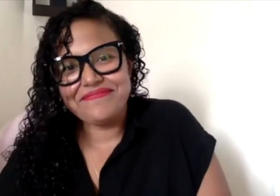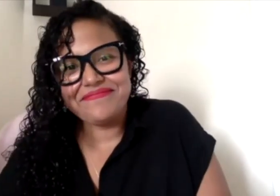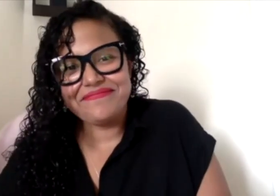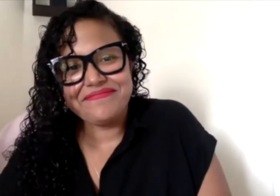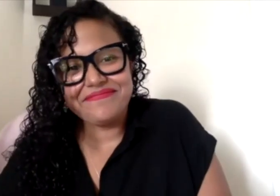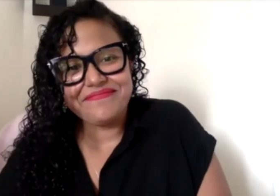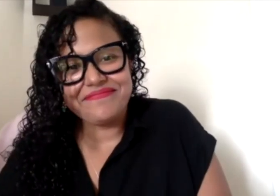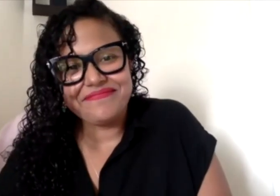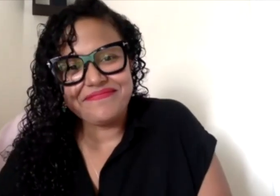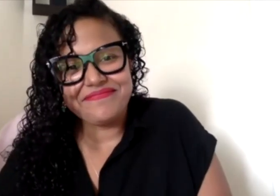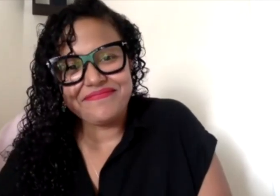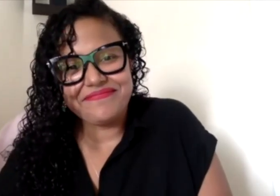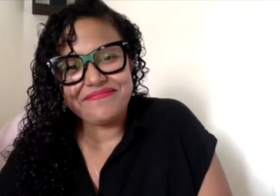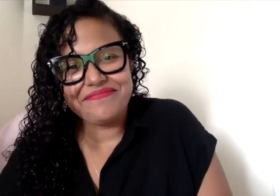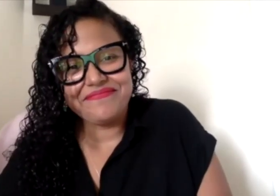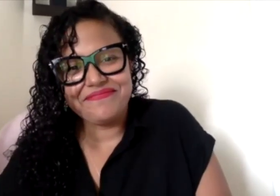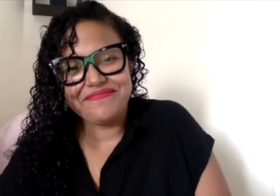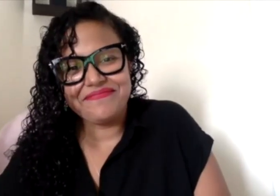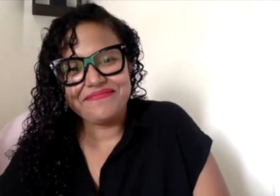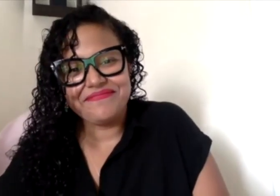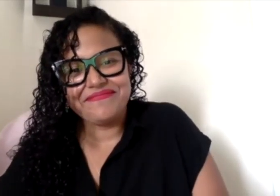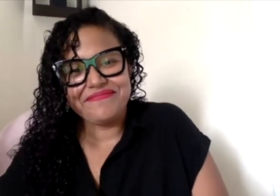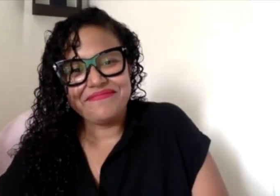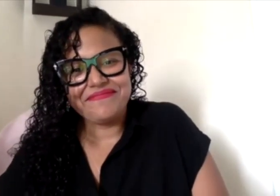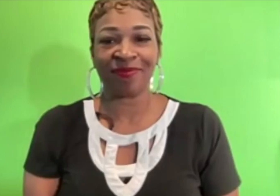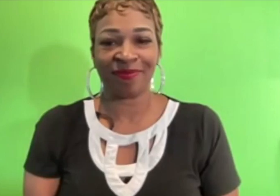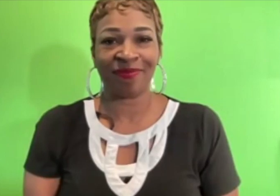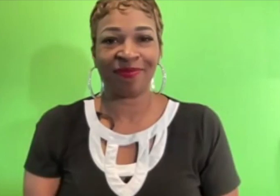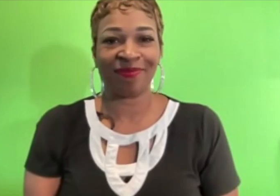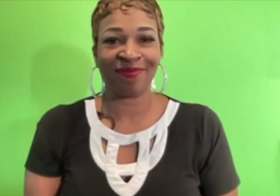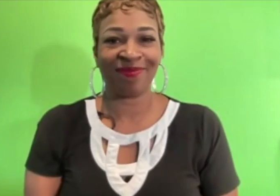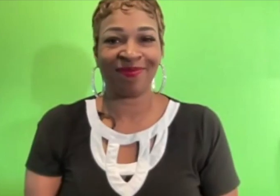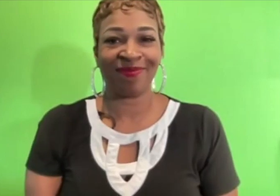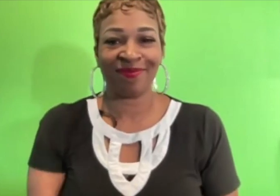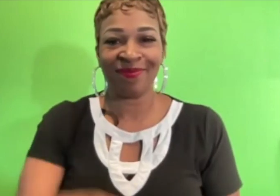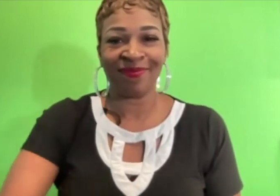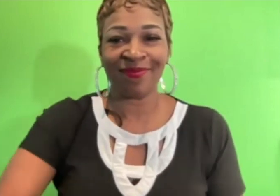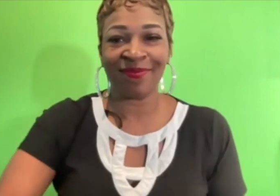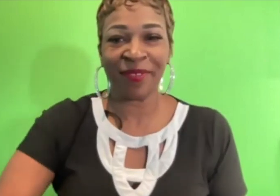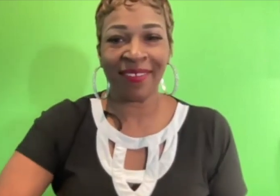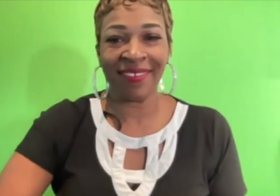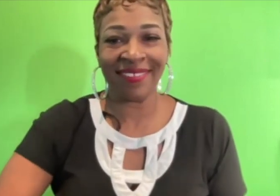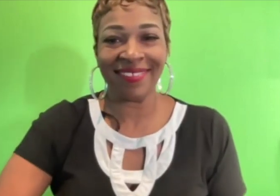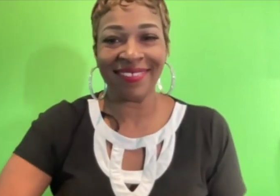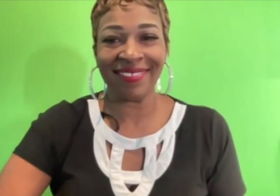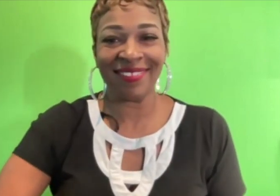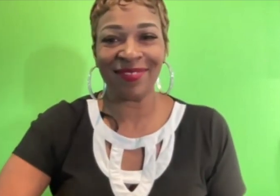areas of interest outside of research.